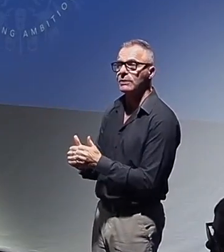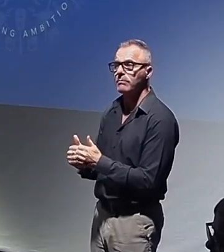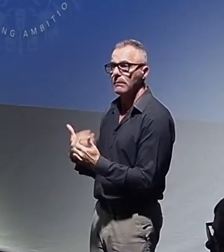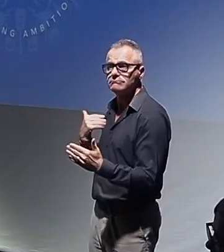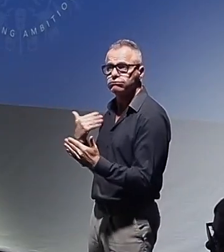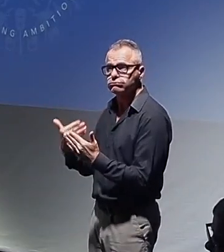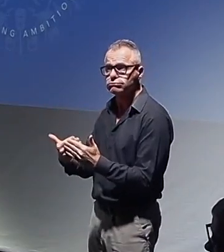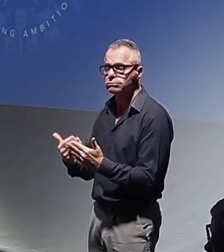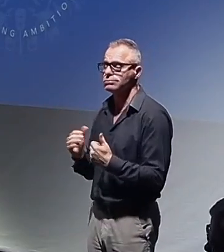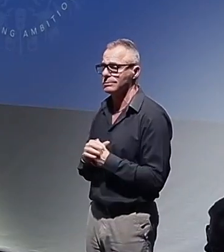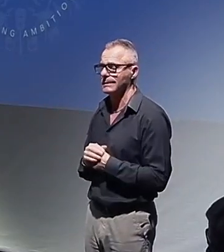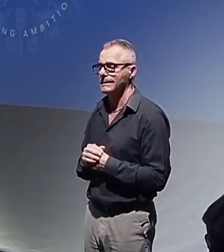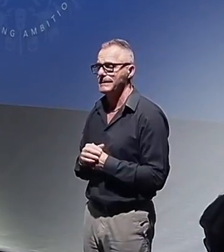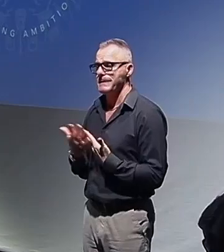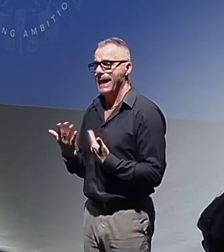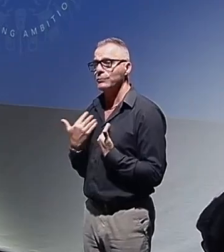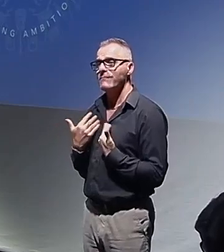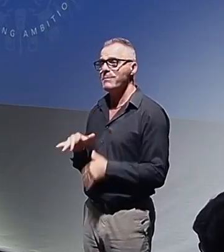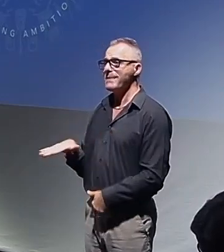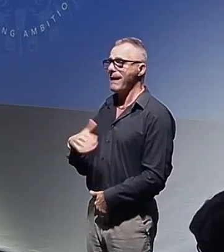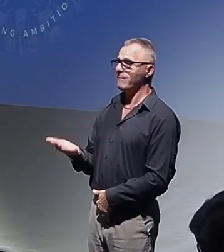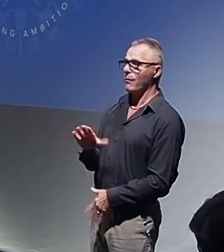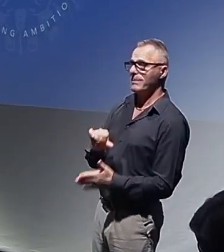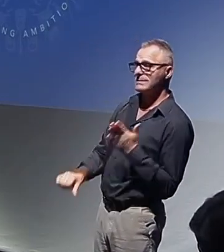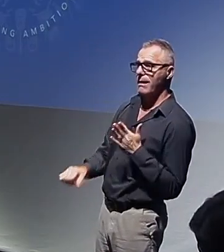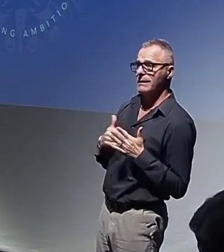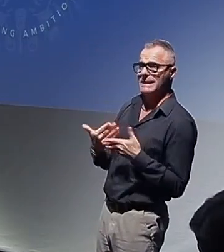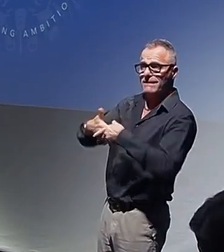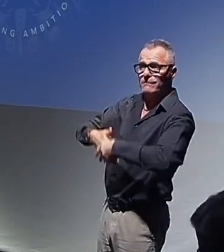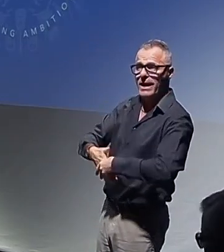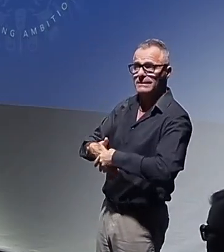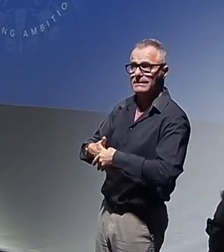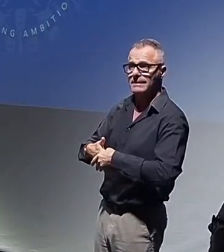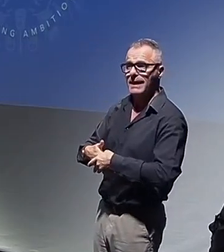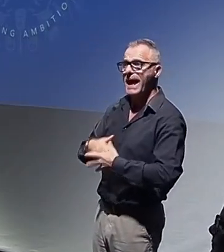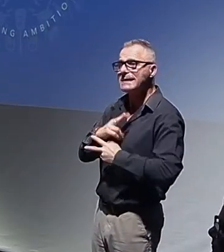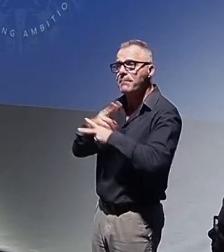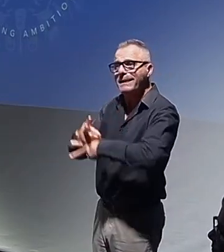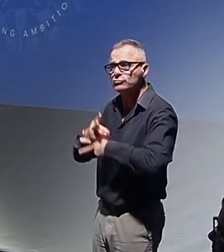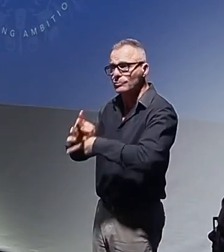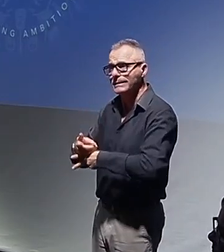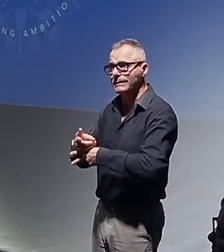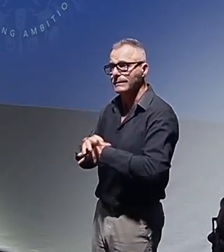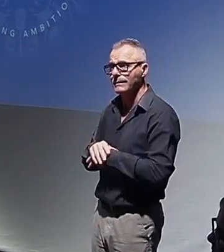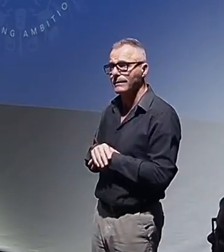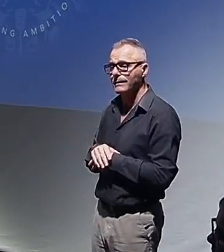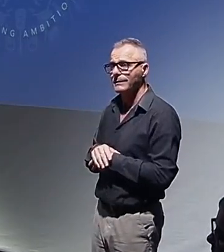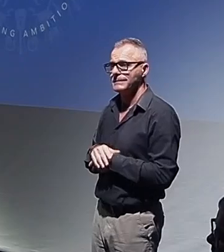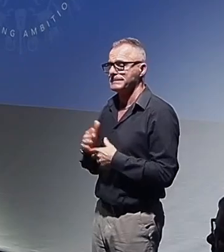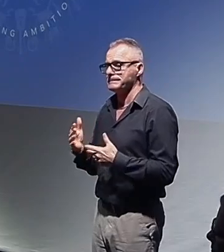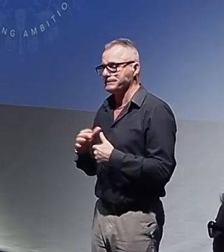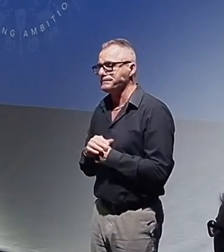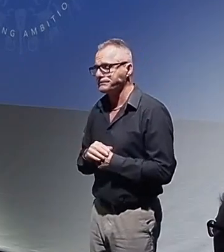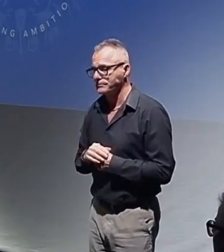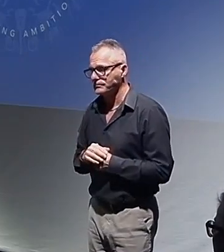period of time, and to have been there as a friend and as a patron. And then these works are